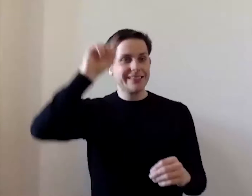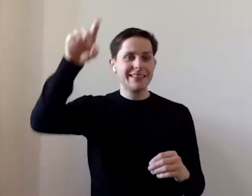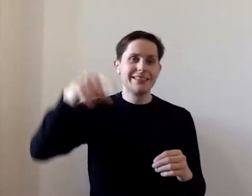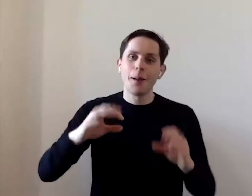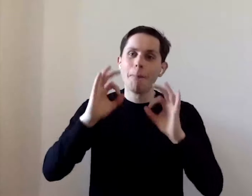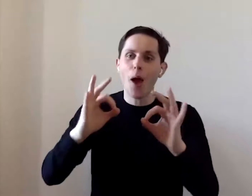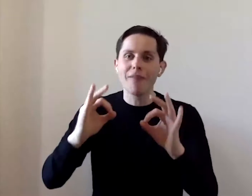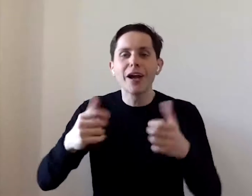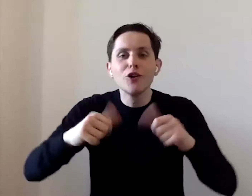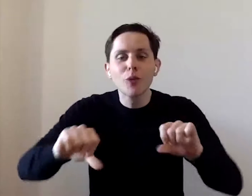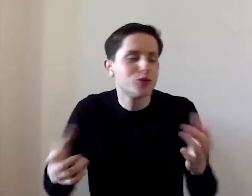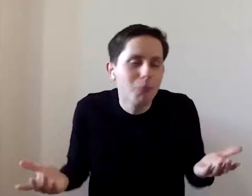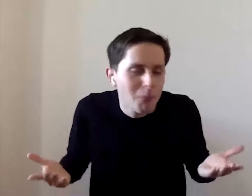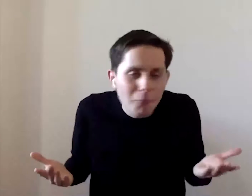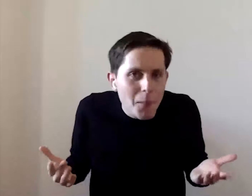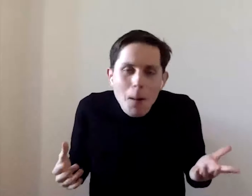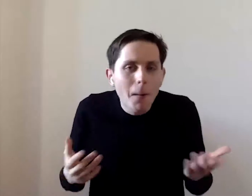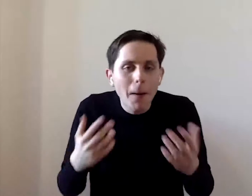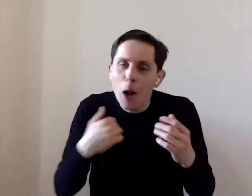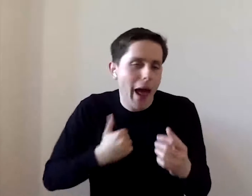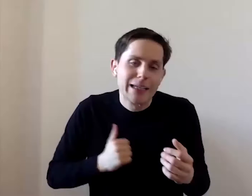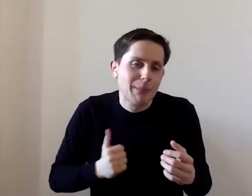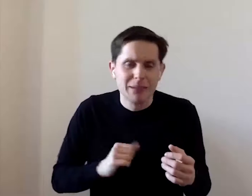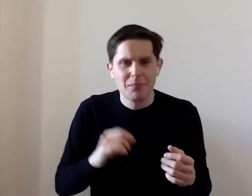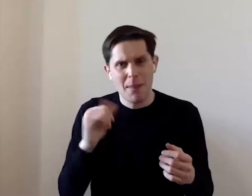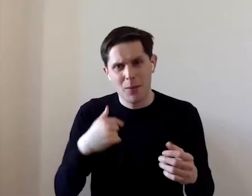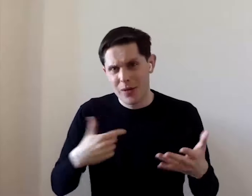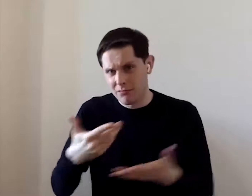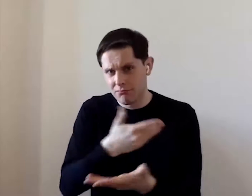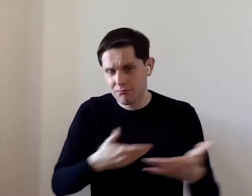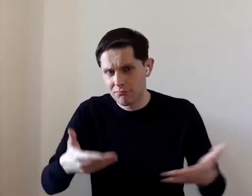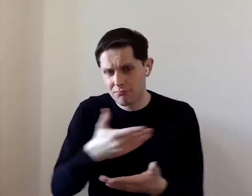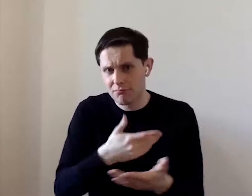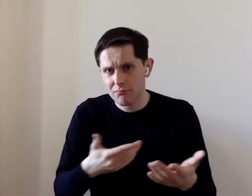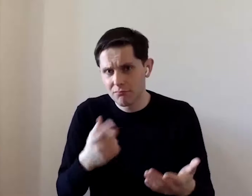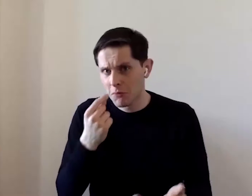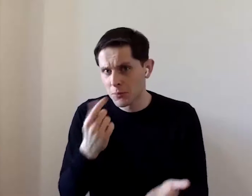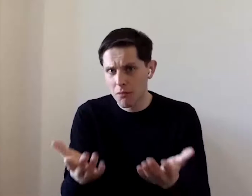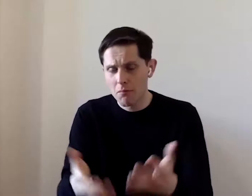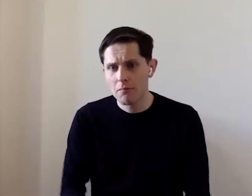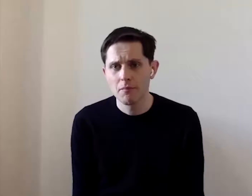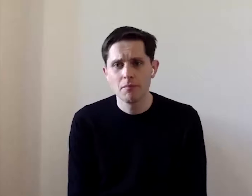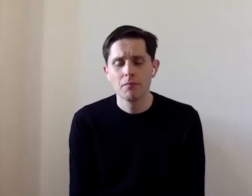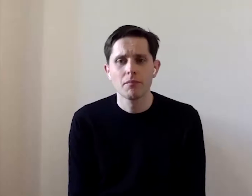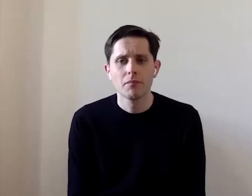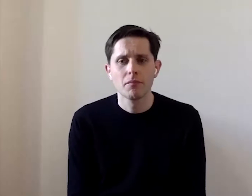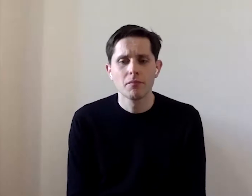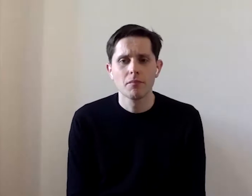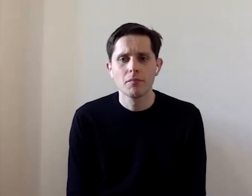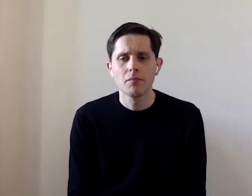come up with a fantastic scheme for how to do that today, but I think it's something that we could talk about. I